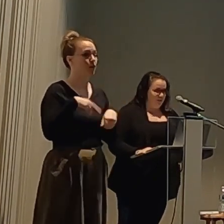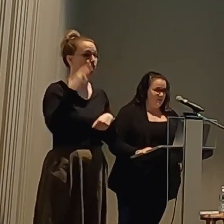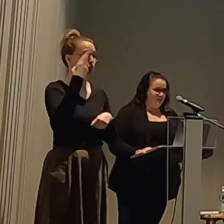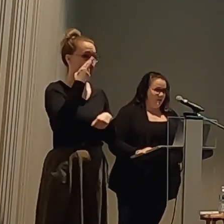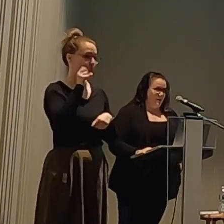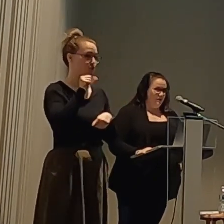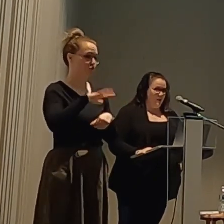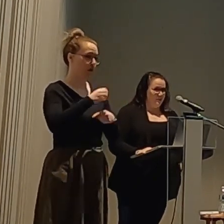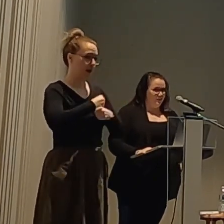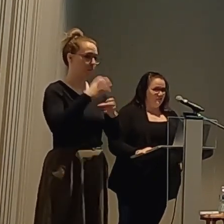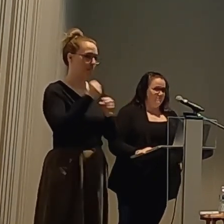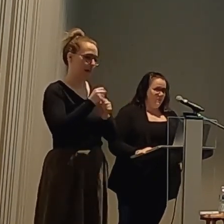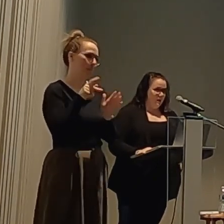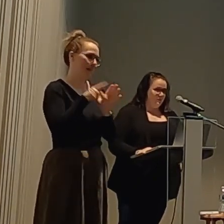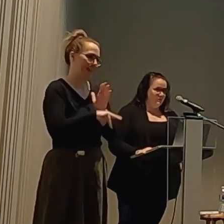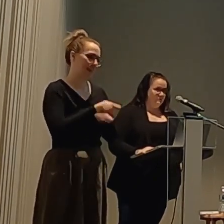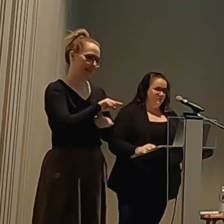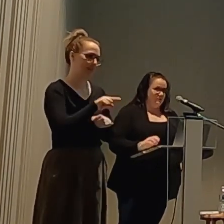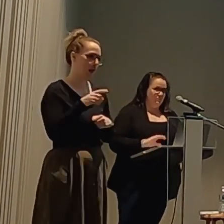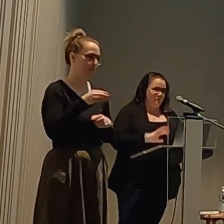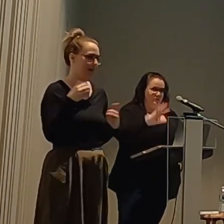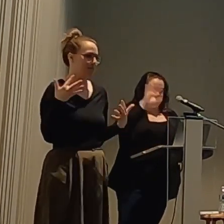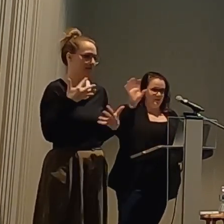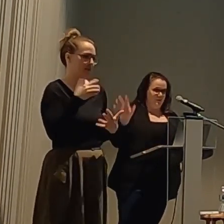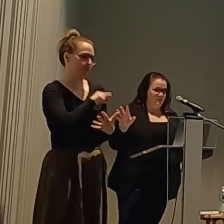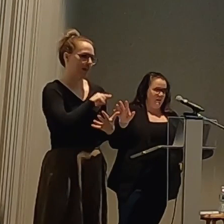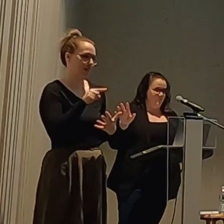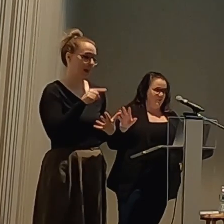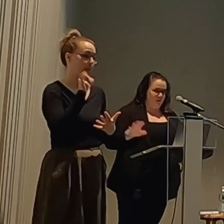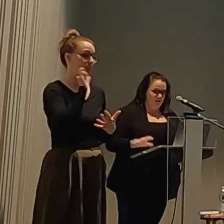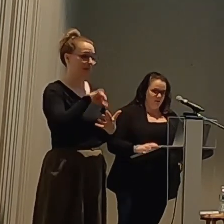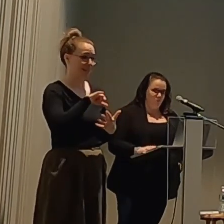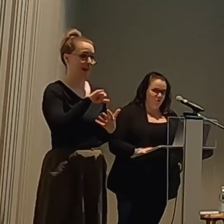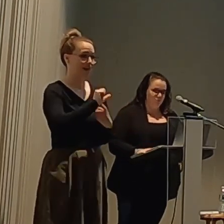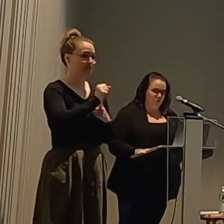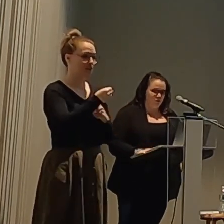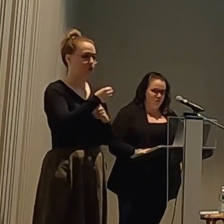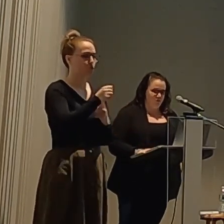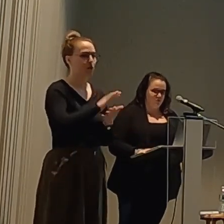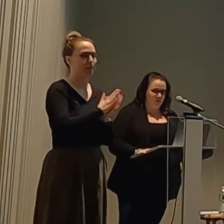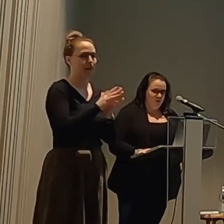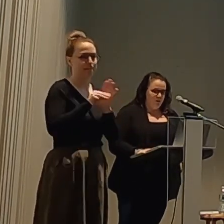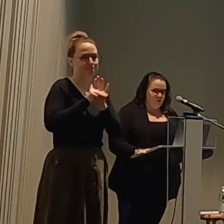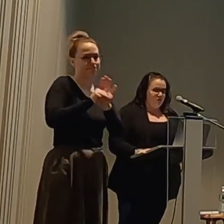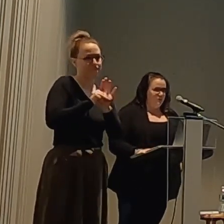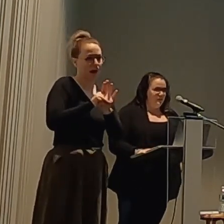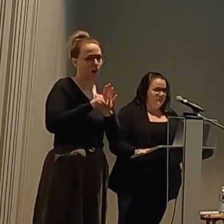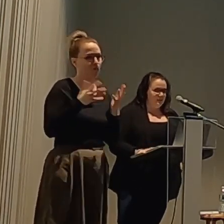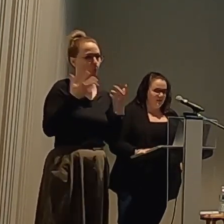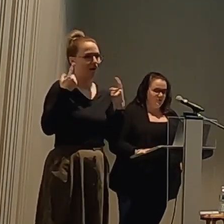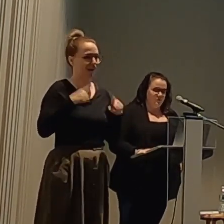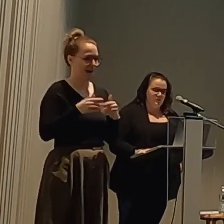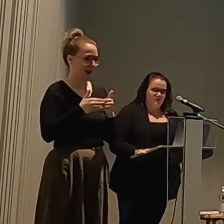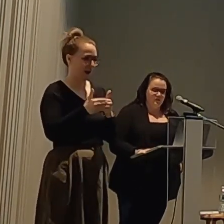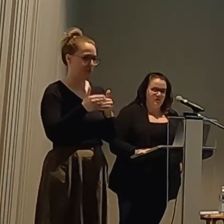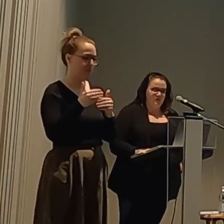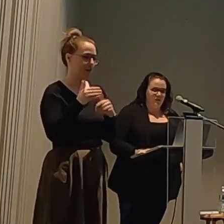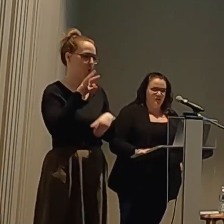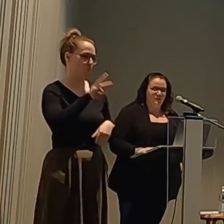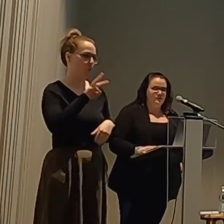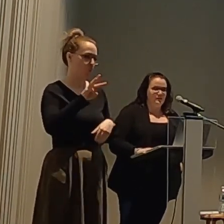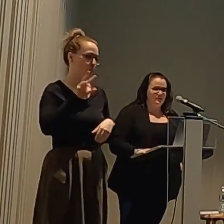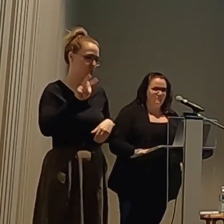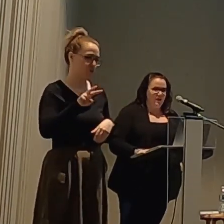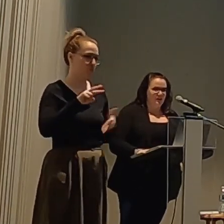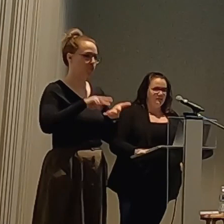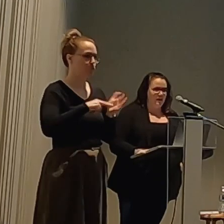And it basically kind of acted as a model as what we see happening in World War II. So it signaled the